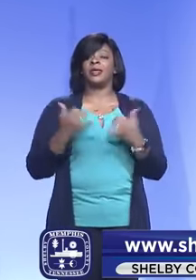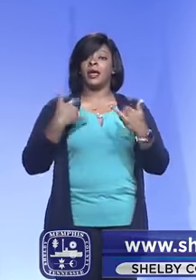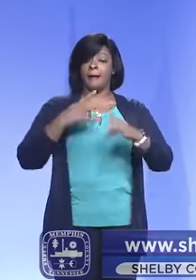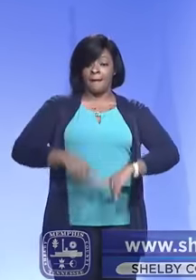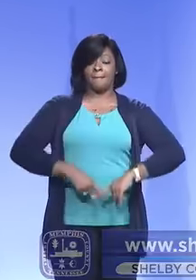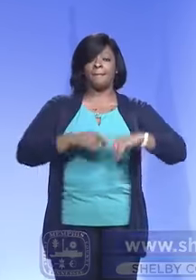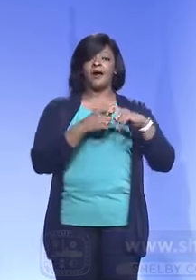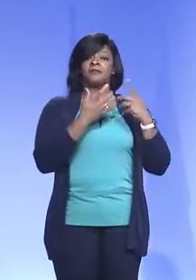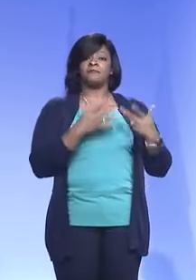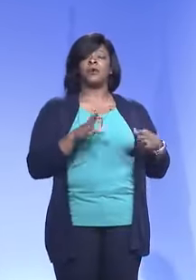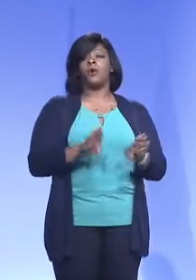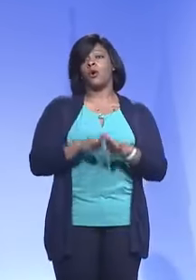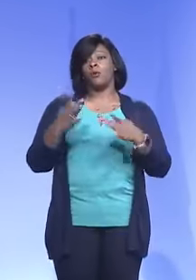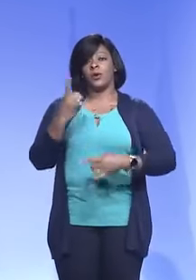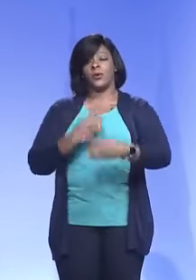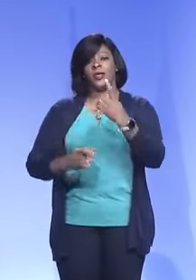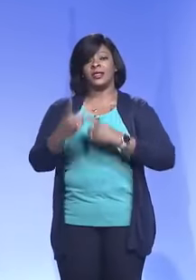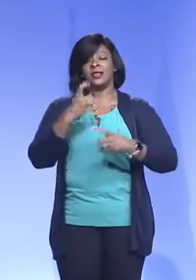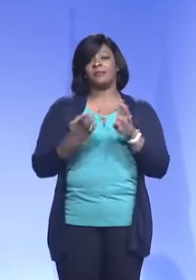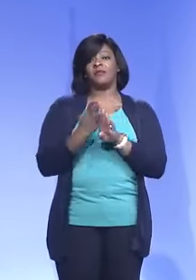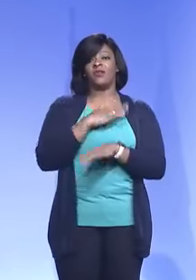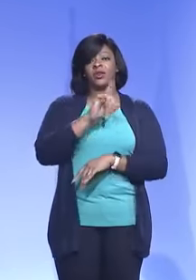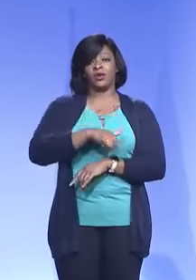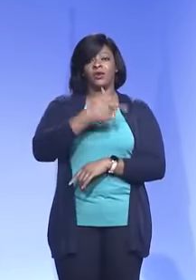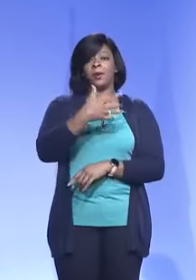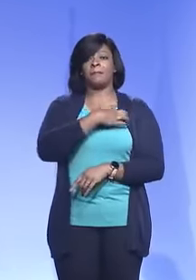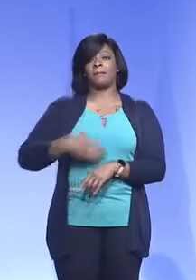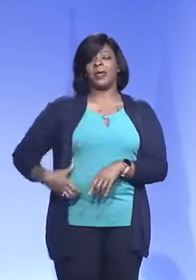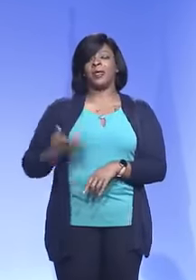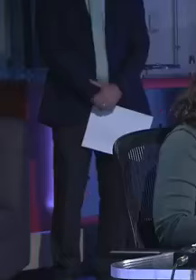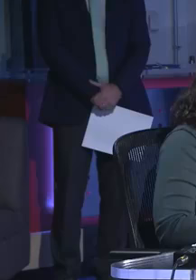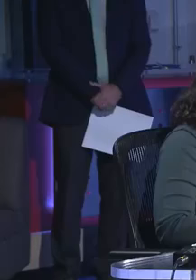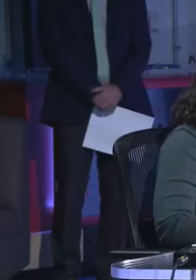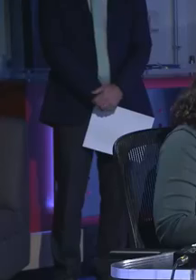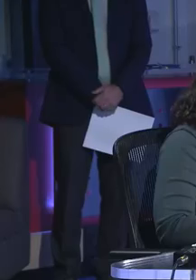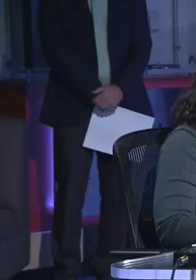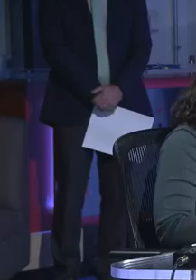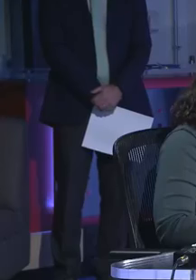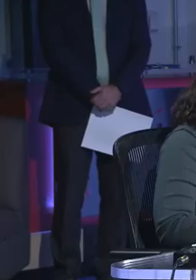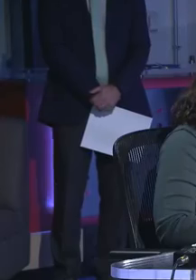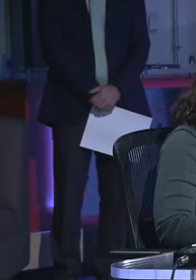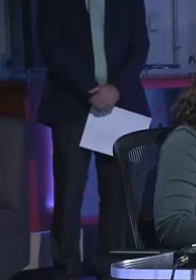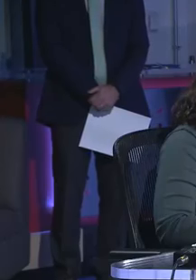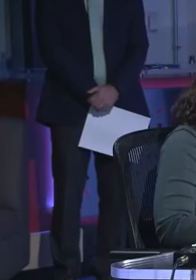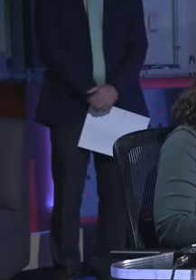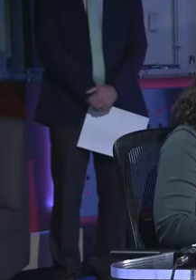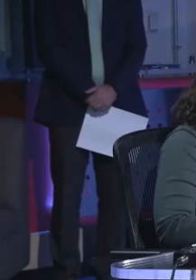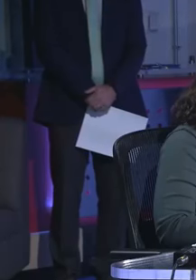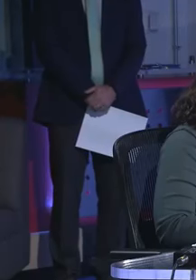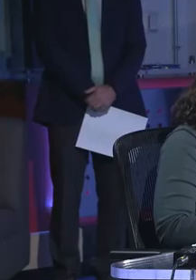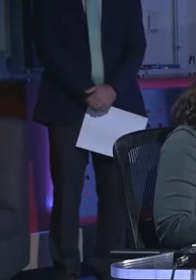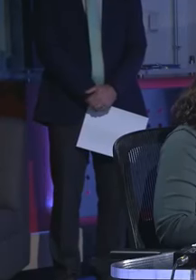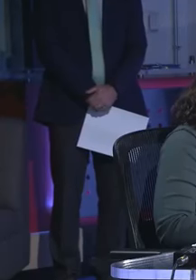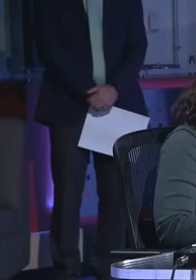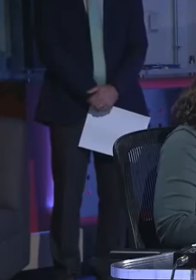pause there and open it up for questions before I turn it over to Mayor Harris. April Thompson, WREG.